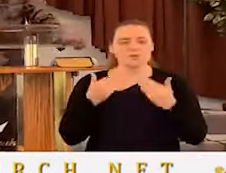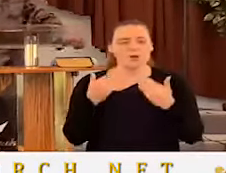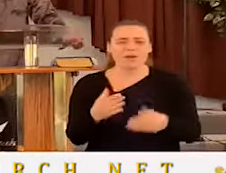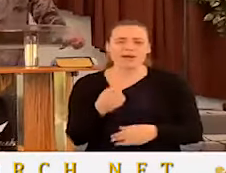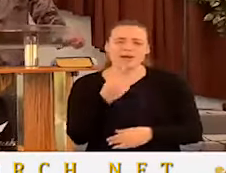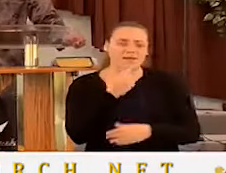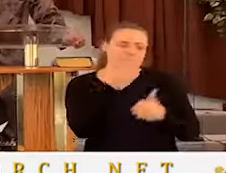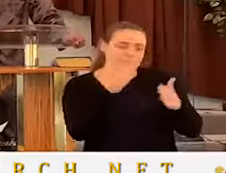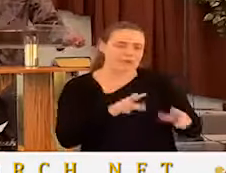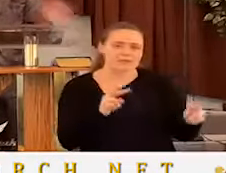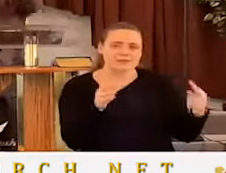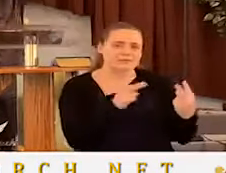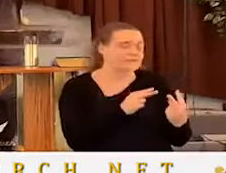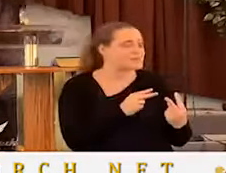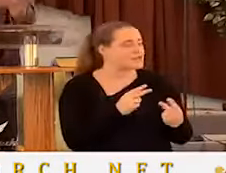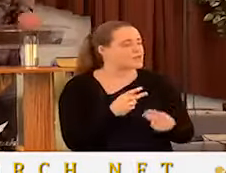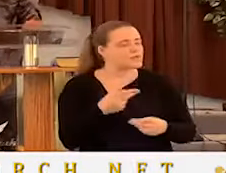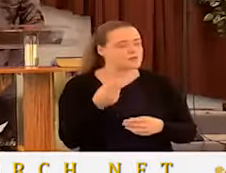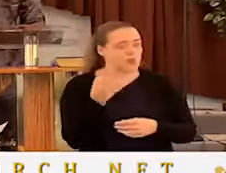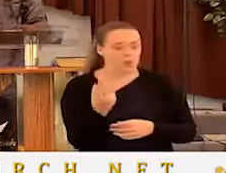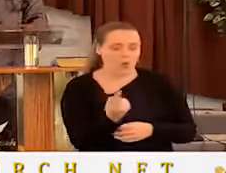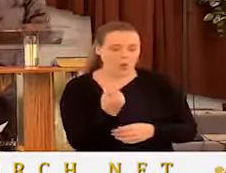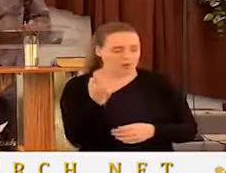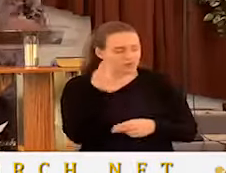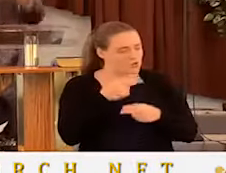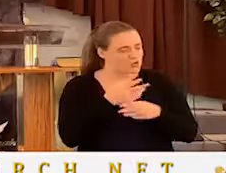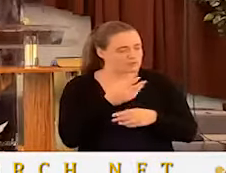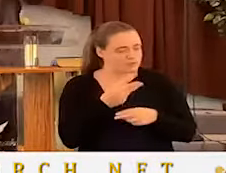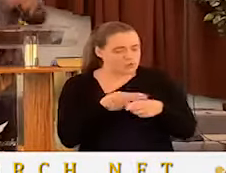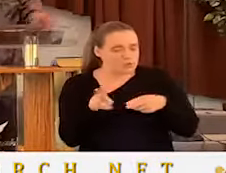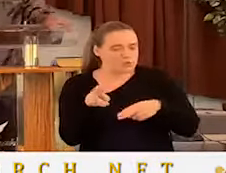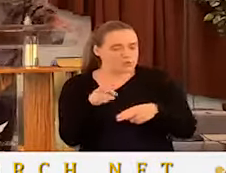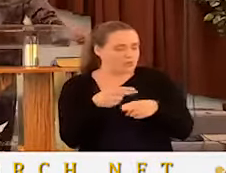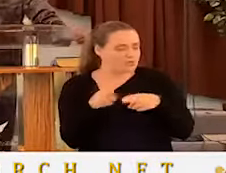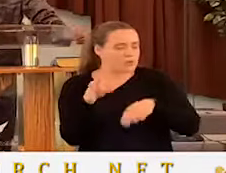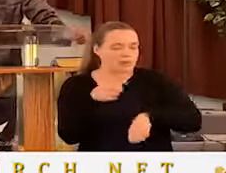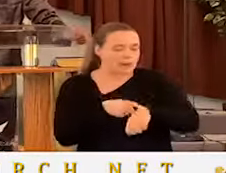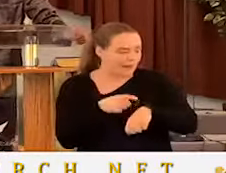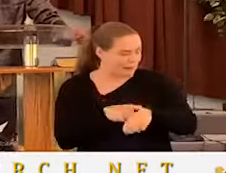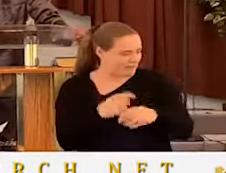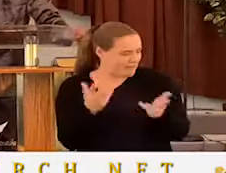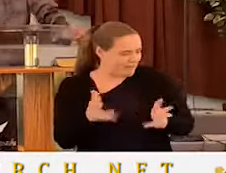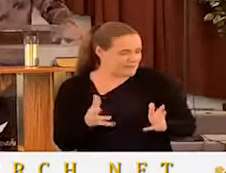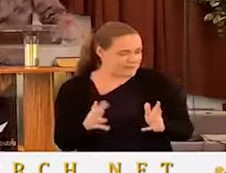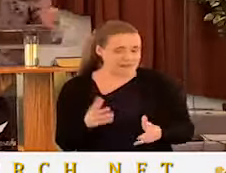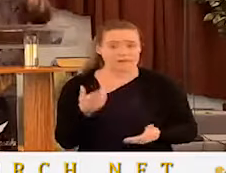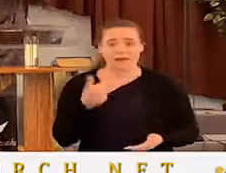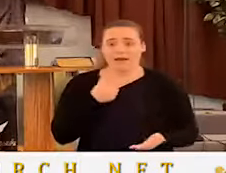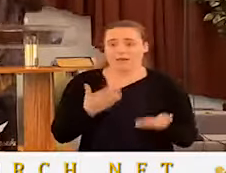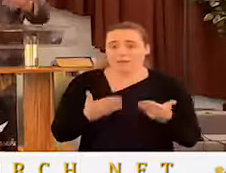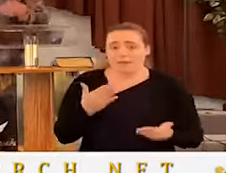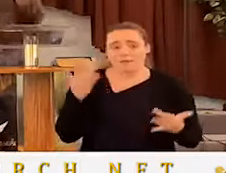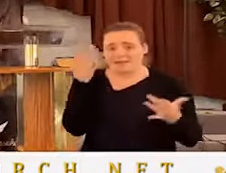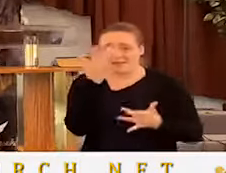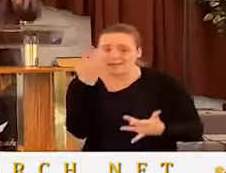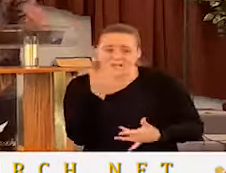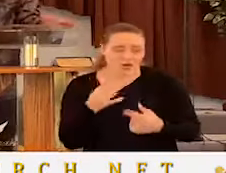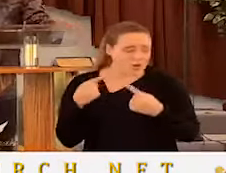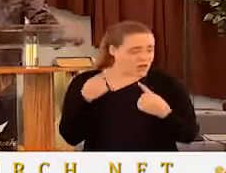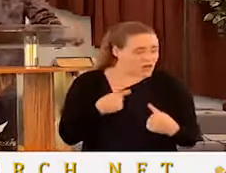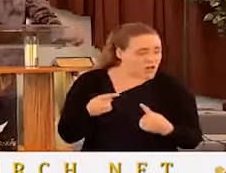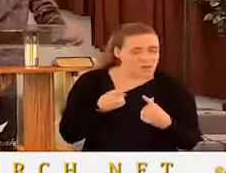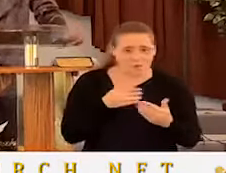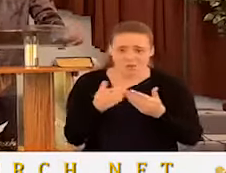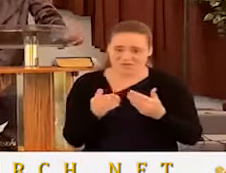only temporary. Maybe broke, but it's only temporary. Maybe sick, but I'm on it, it's only temporary. Maybe struggling, but it's